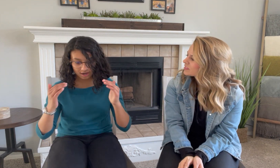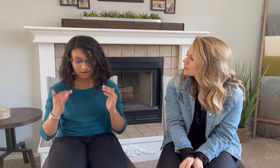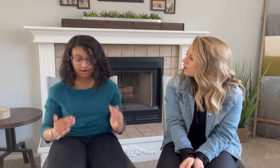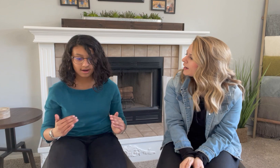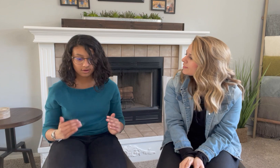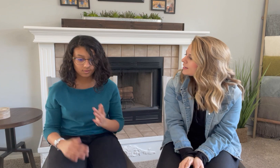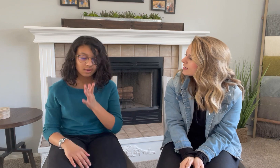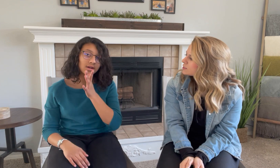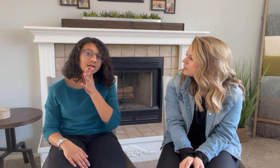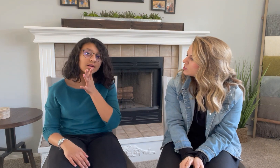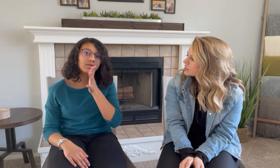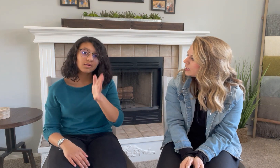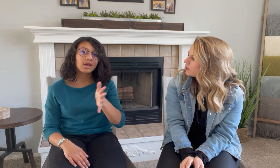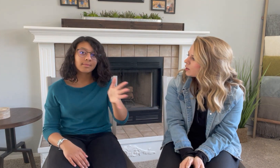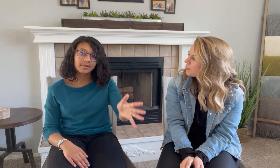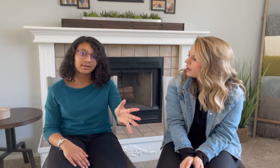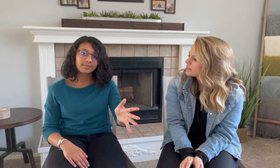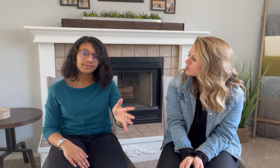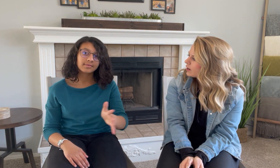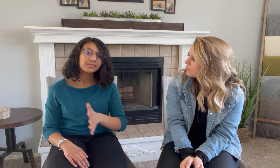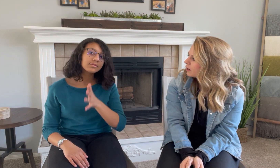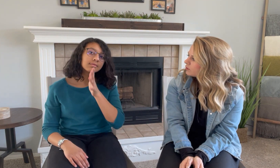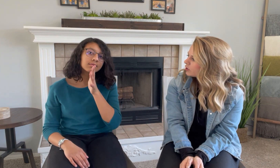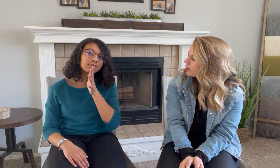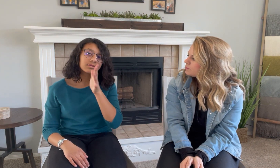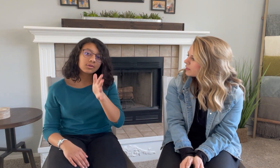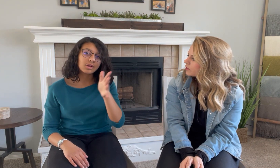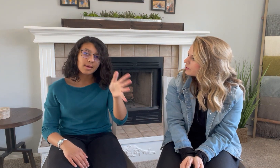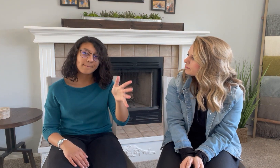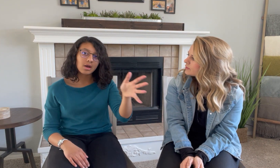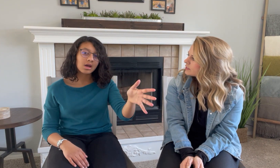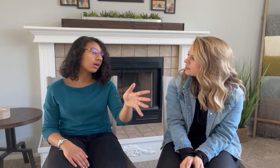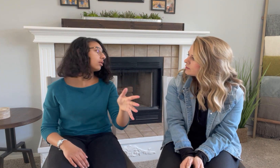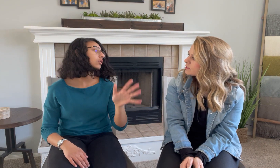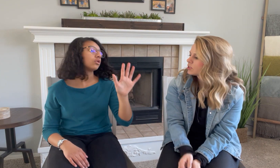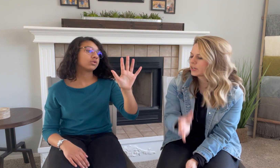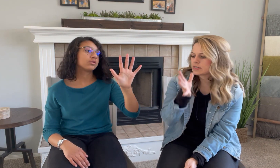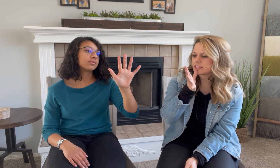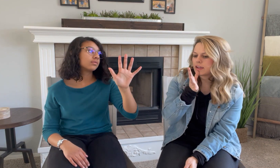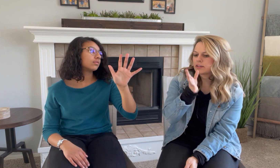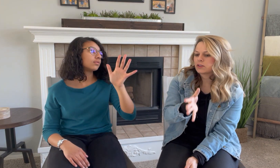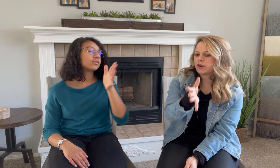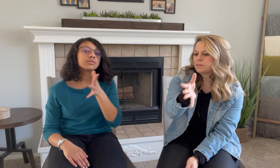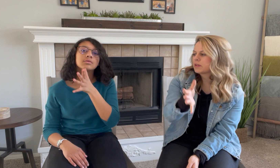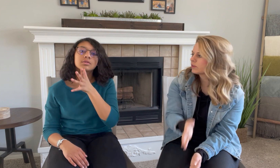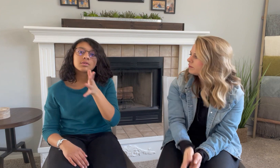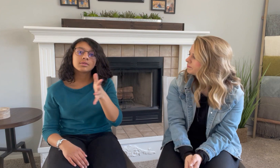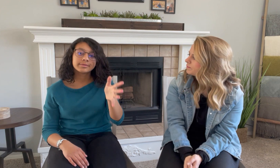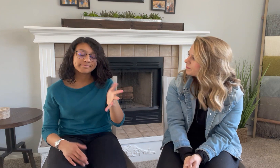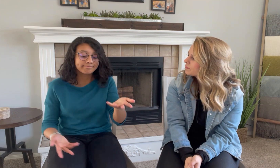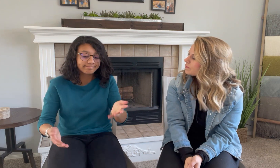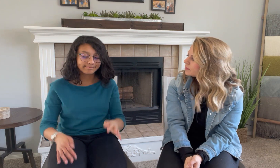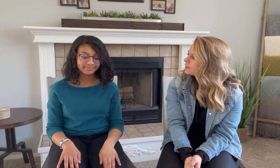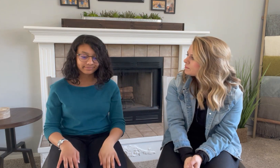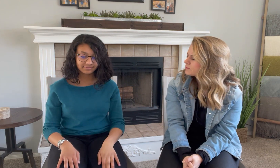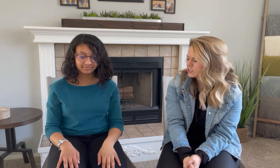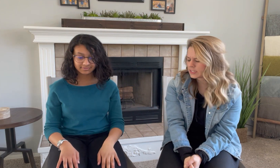All right, the next one, just like grandpa, is grandma or grandmother. So you're gonna sign grandmother. Yep, just like